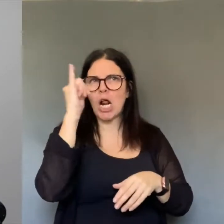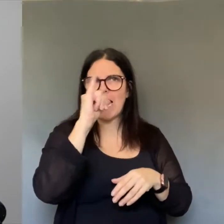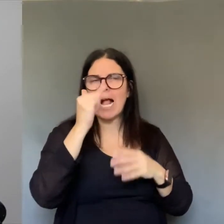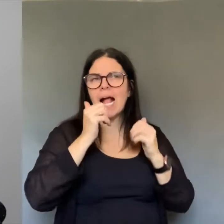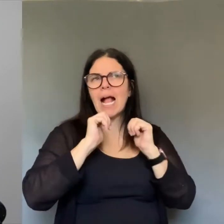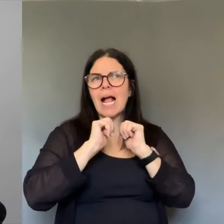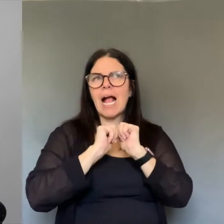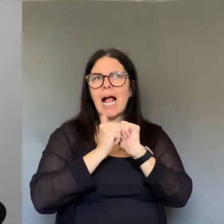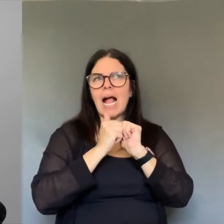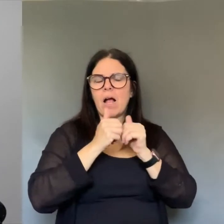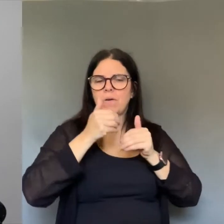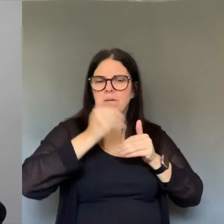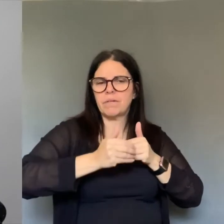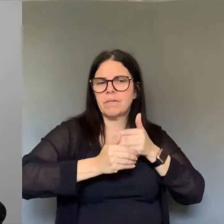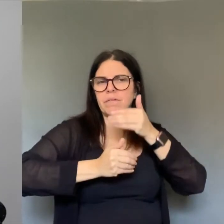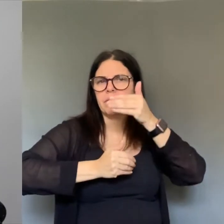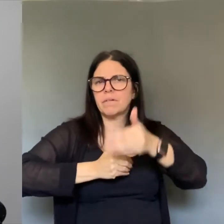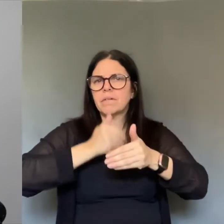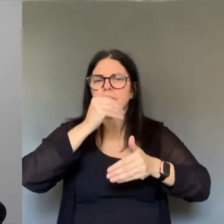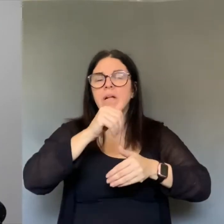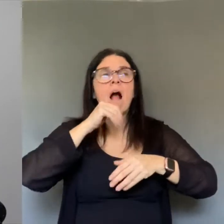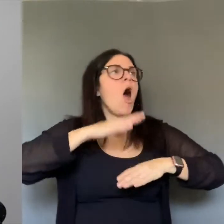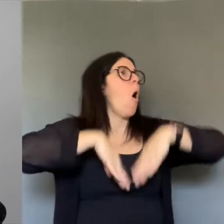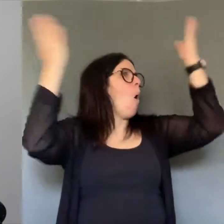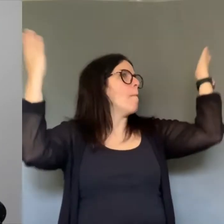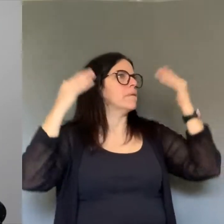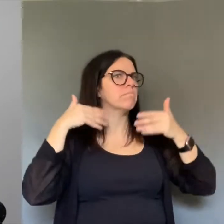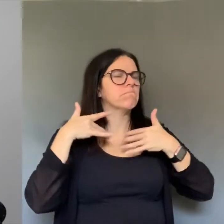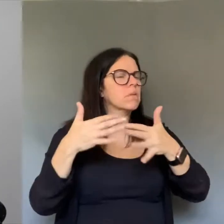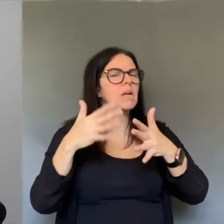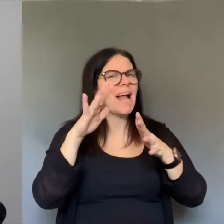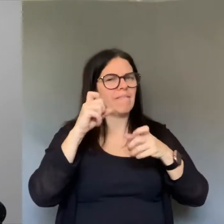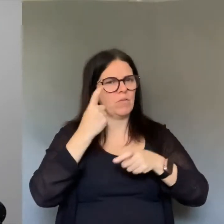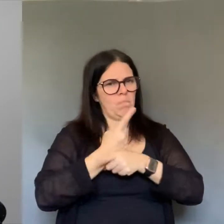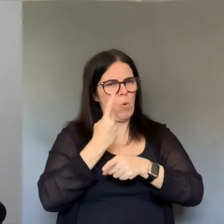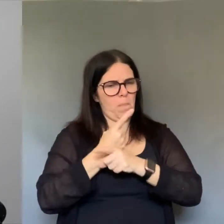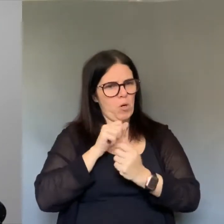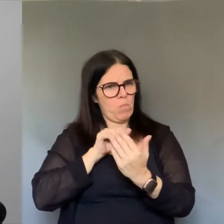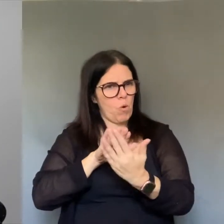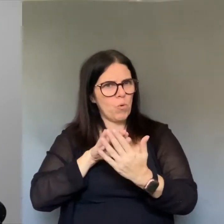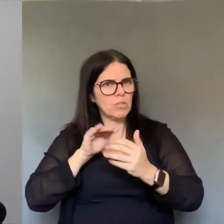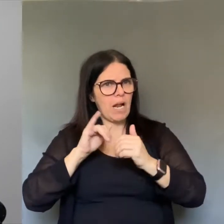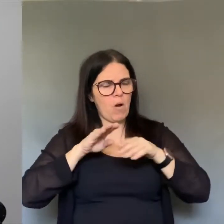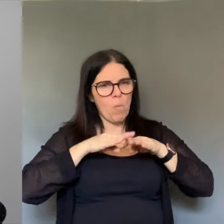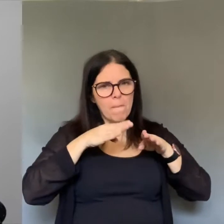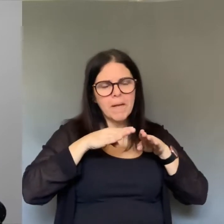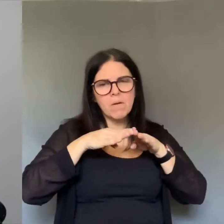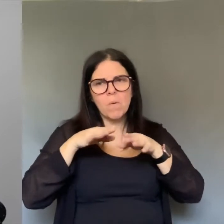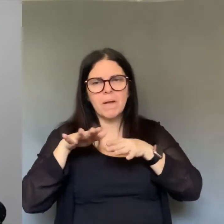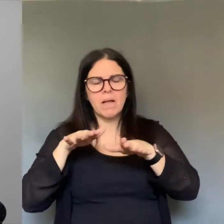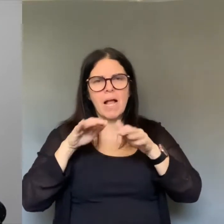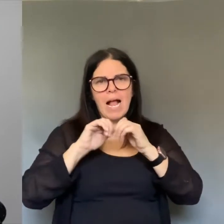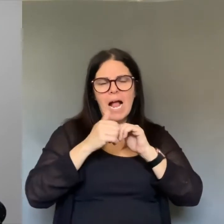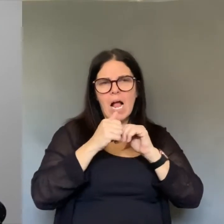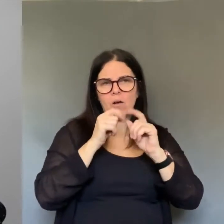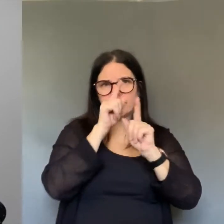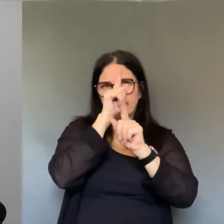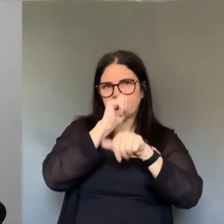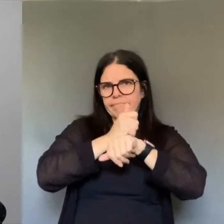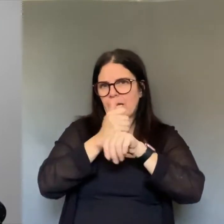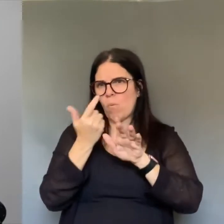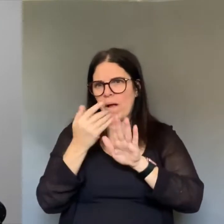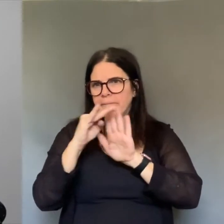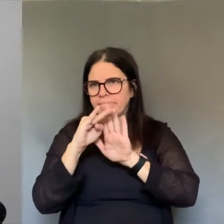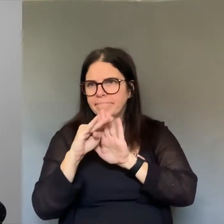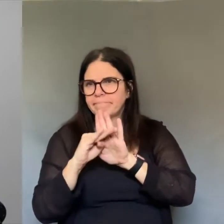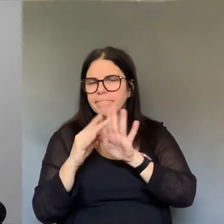of the process. And we need to have a plan in place that how it would all unfold, how we will